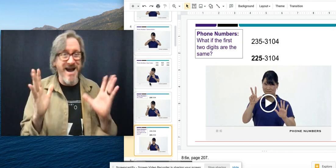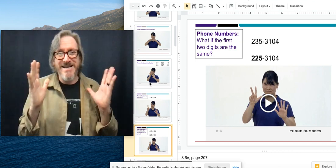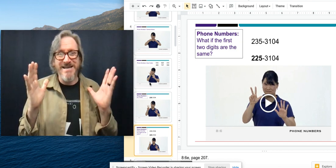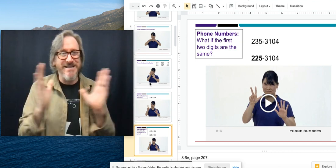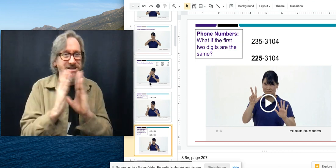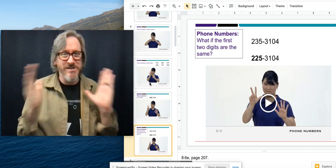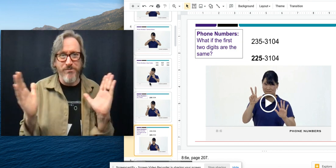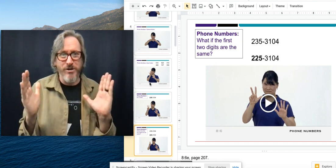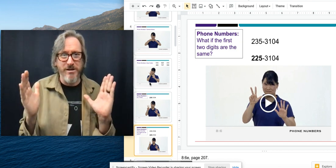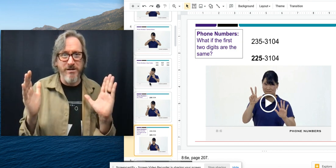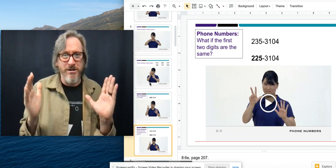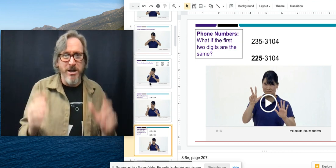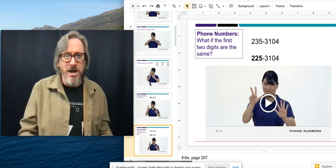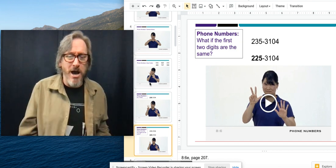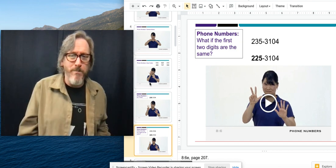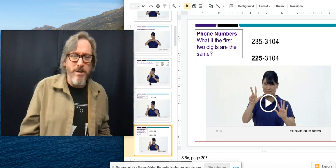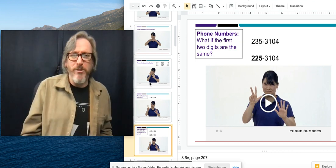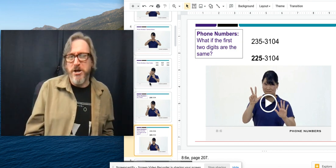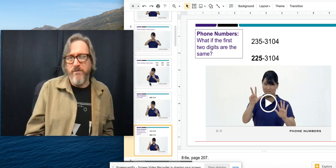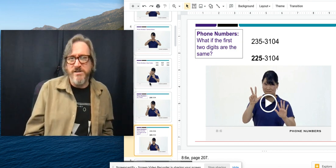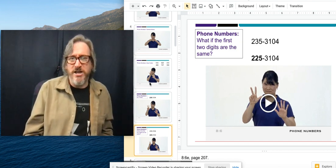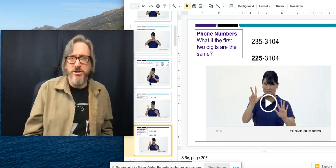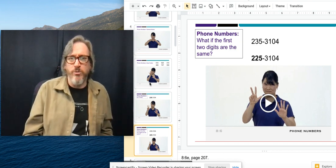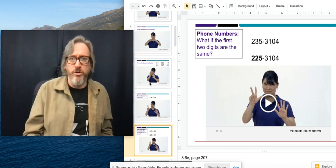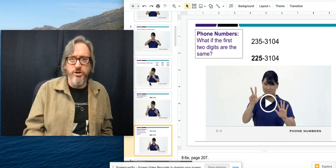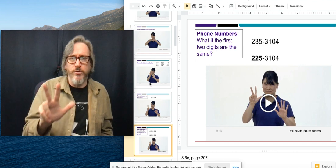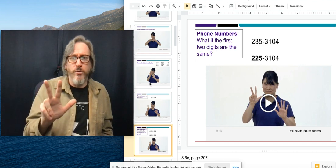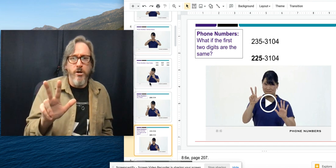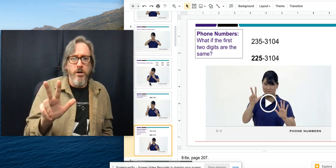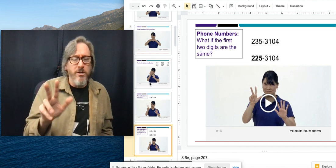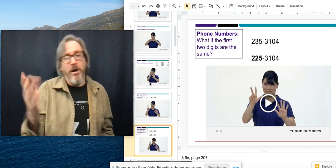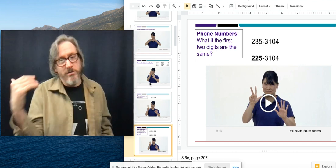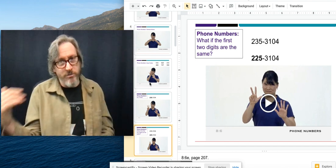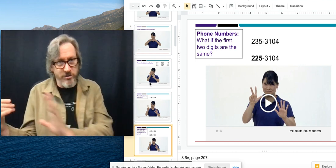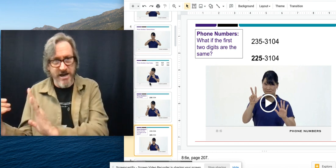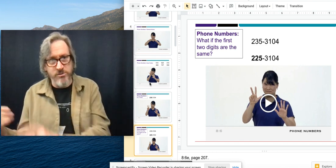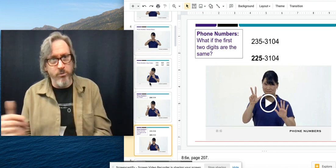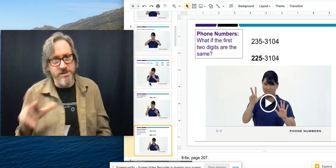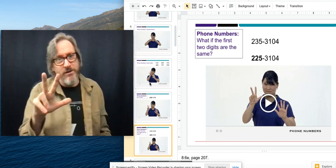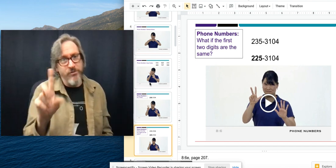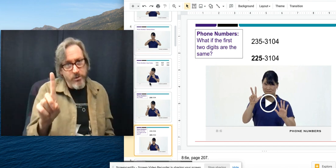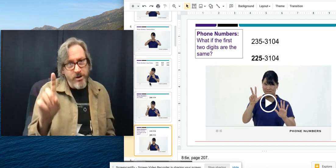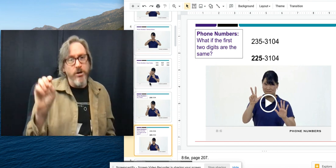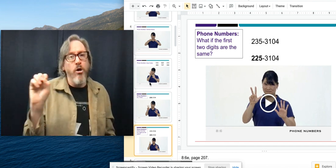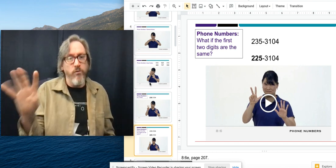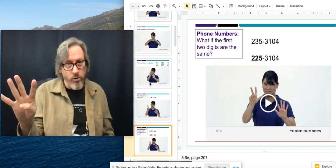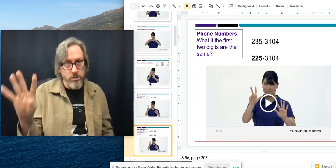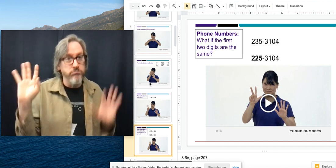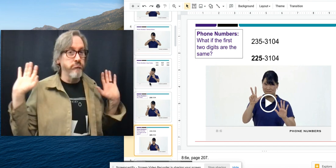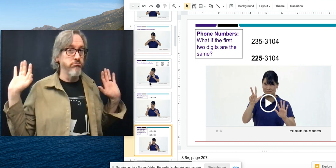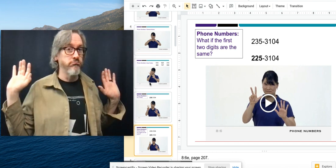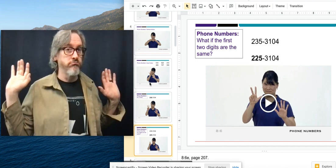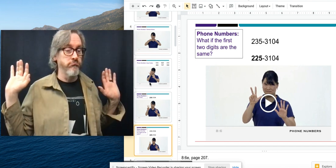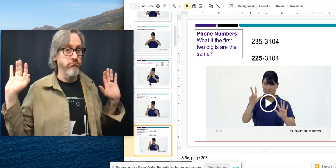3104. I tend to like to do separate. People in conversation will do, well, the next one we'll see,